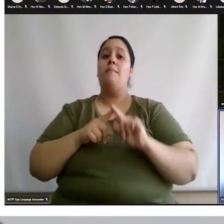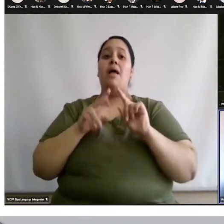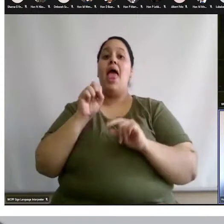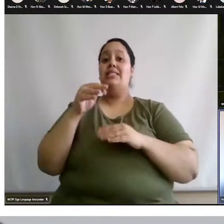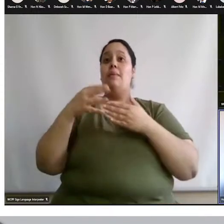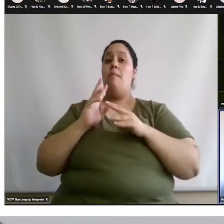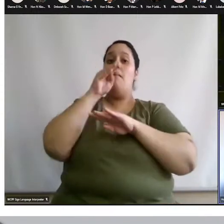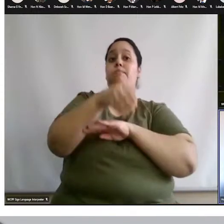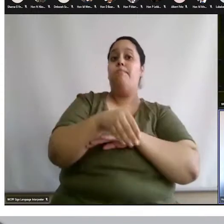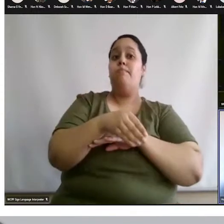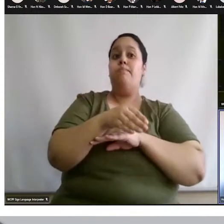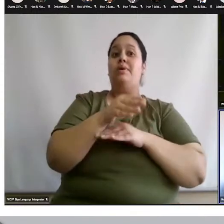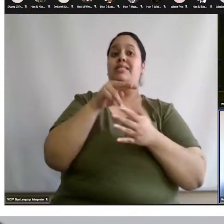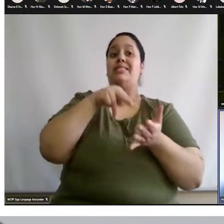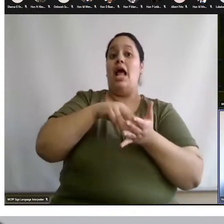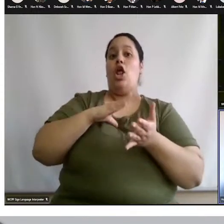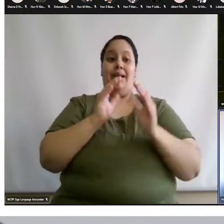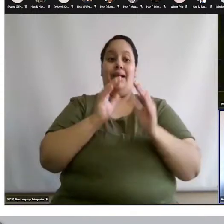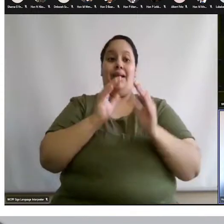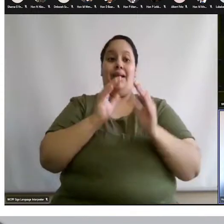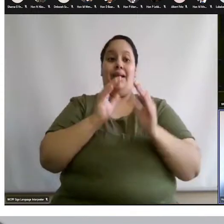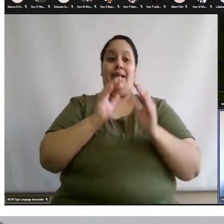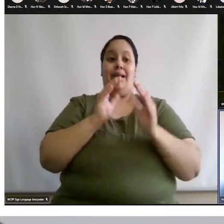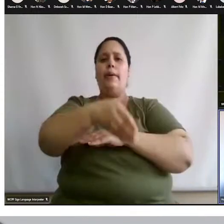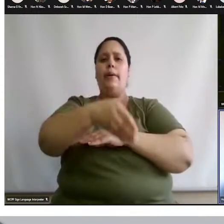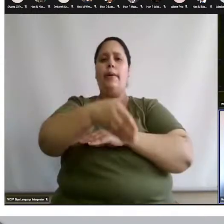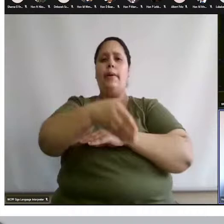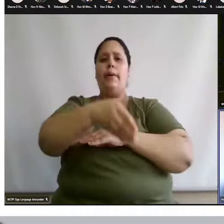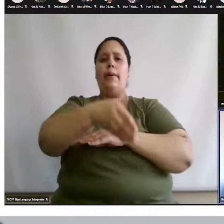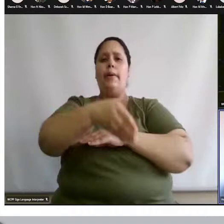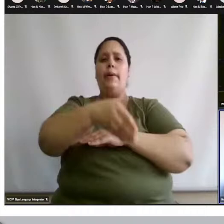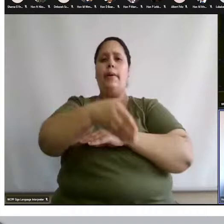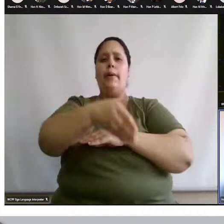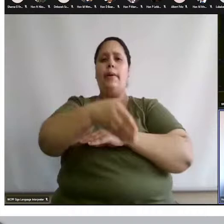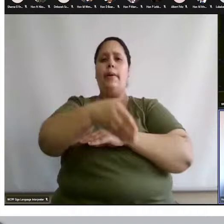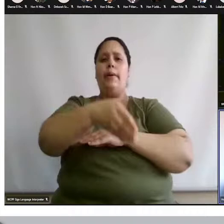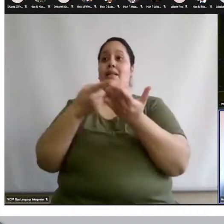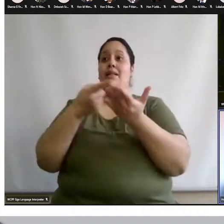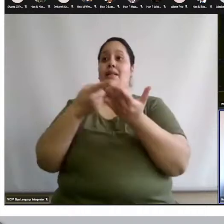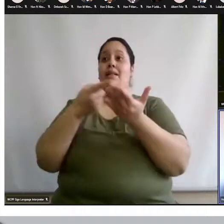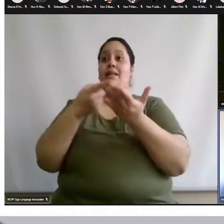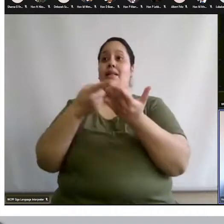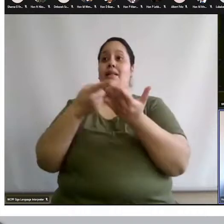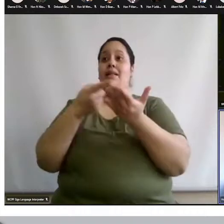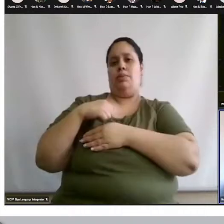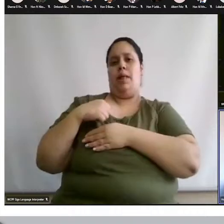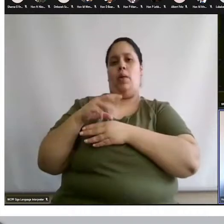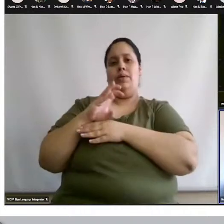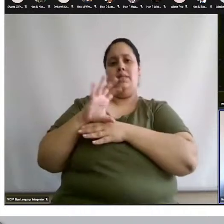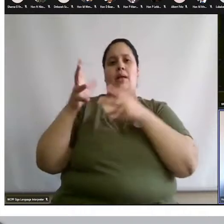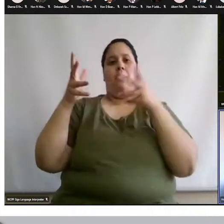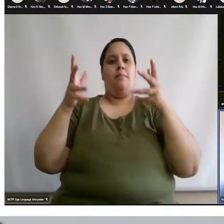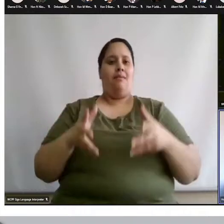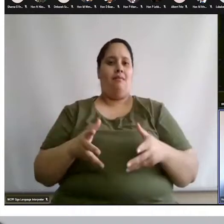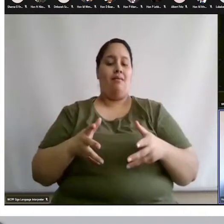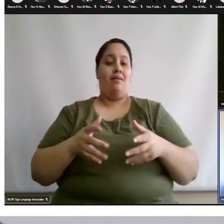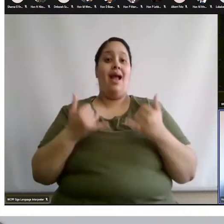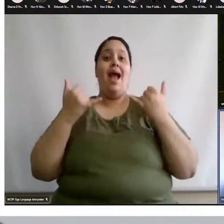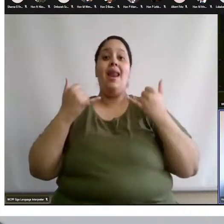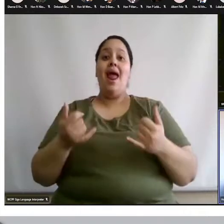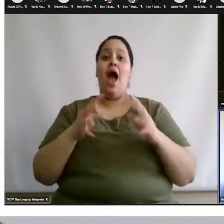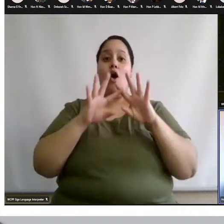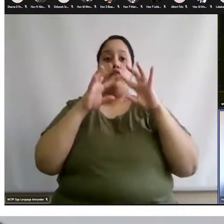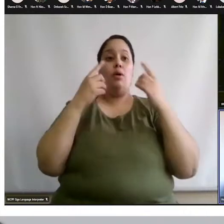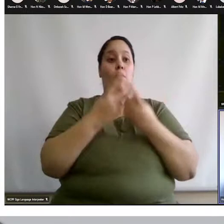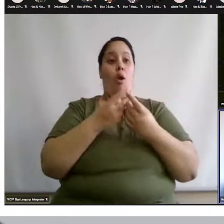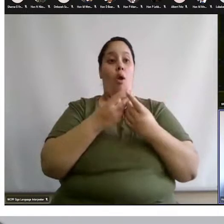briefing on interventions into their municipalities in the Western Cape. Currently, the department is involved in litigation